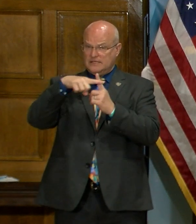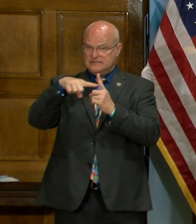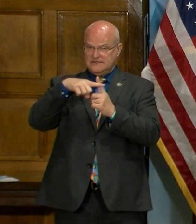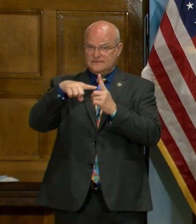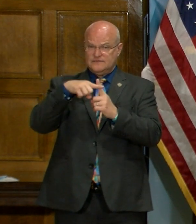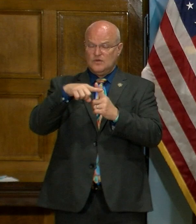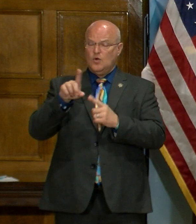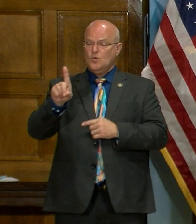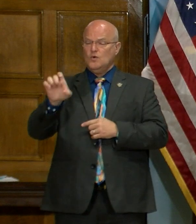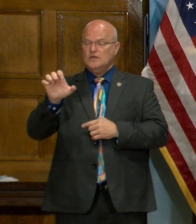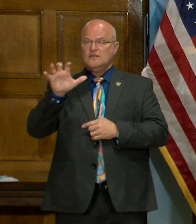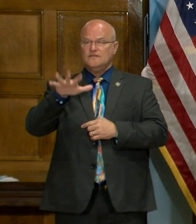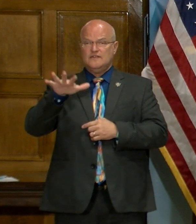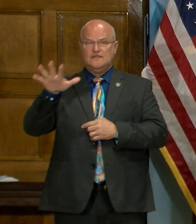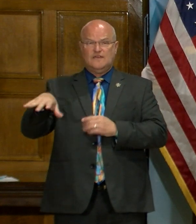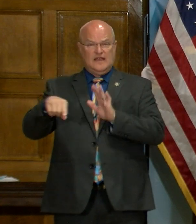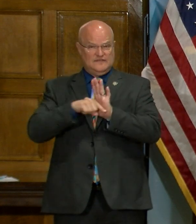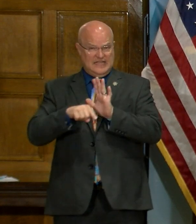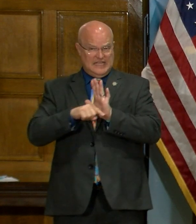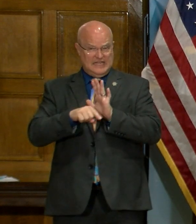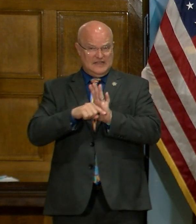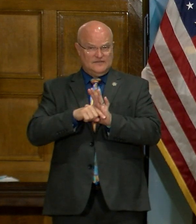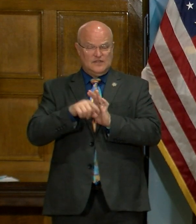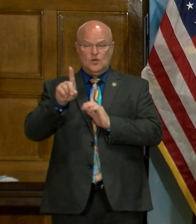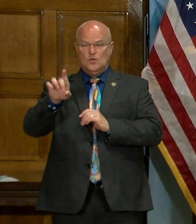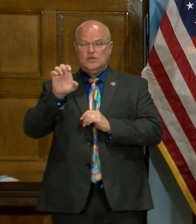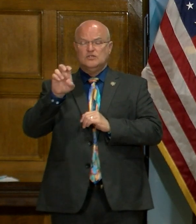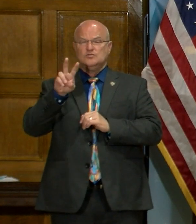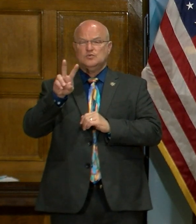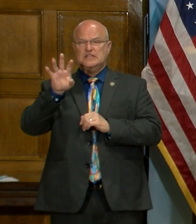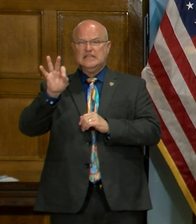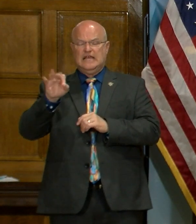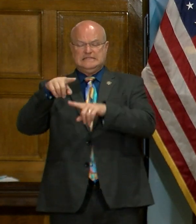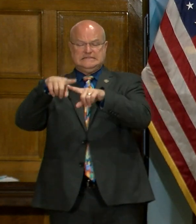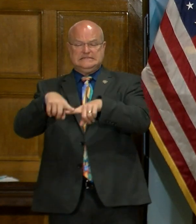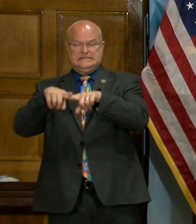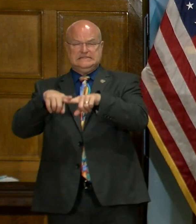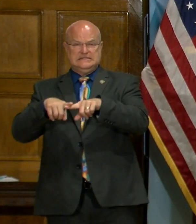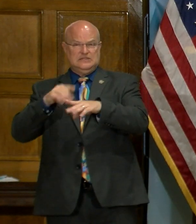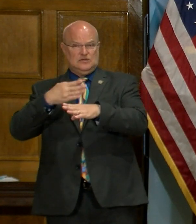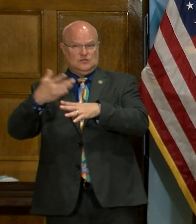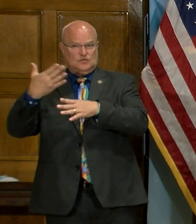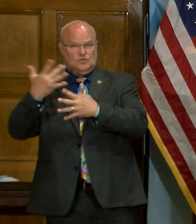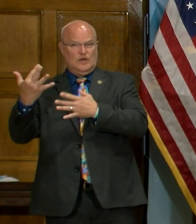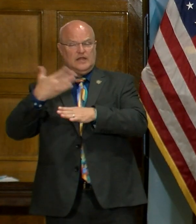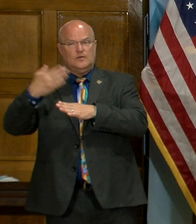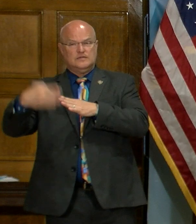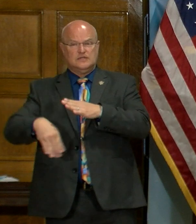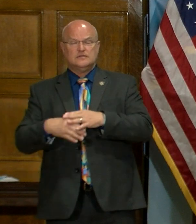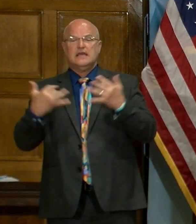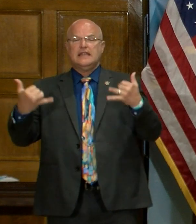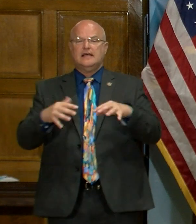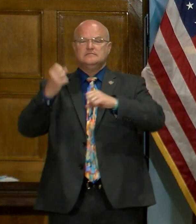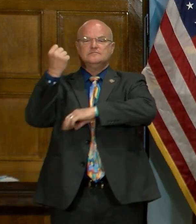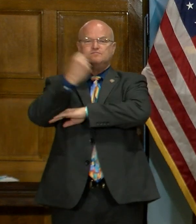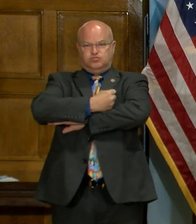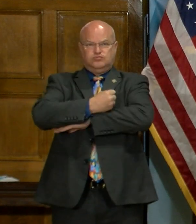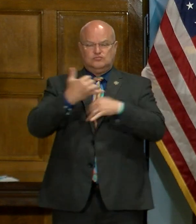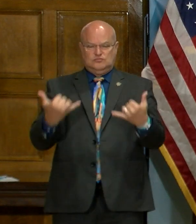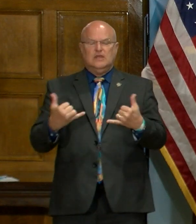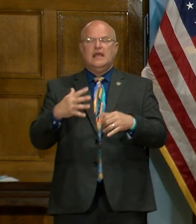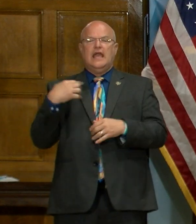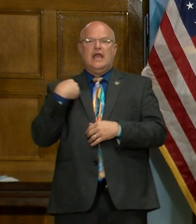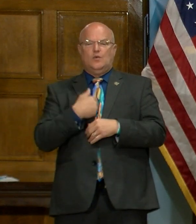positive, 155 negatives, and 129 are pending results. This facility has been placed on lockdown, and